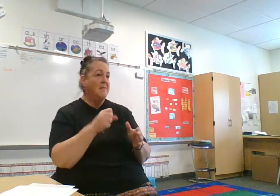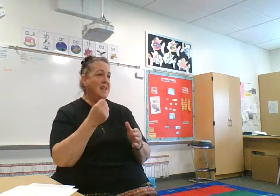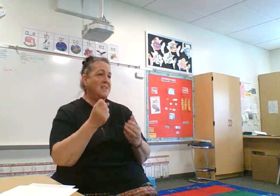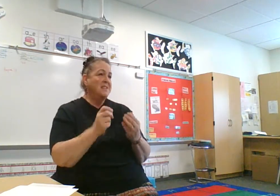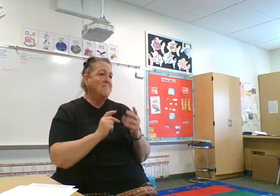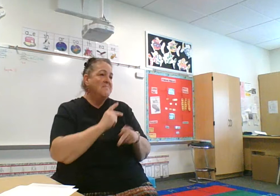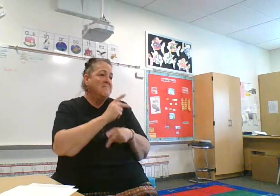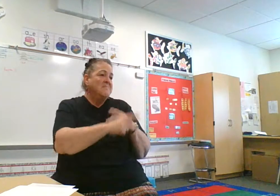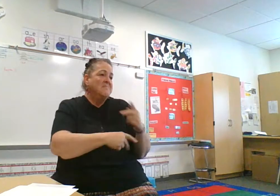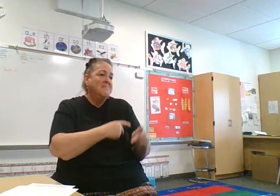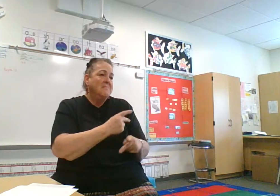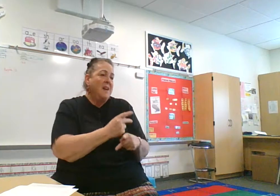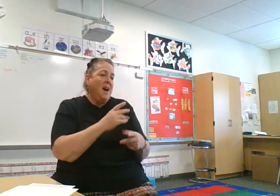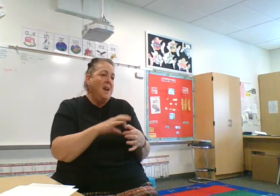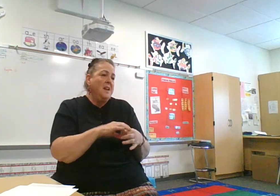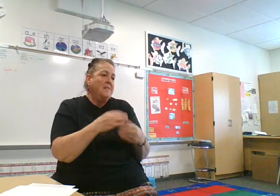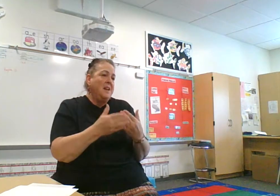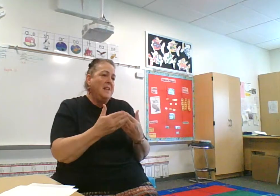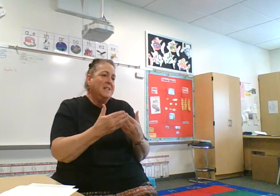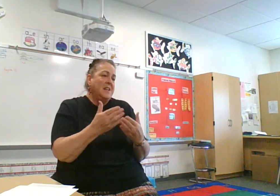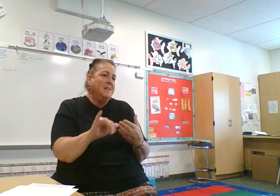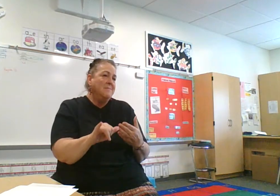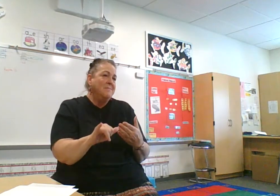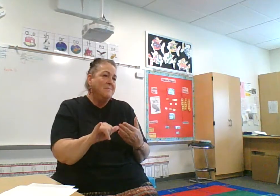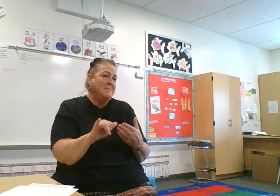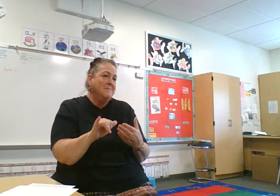It's kind of easy.